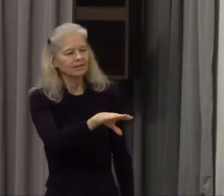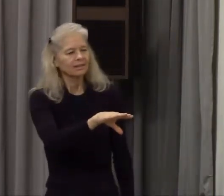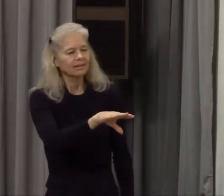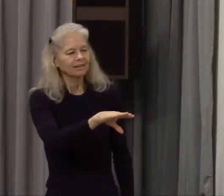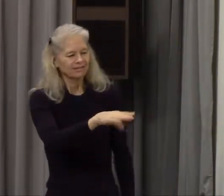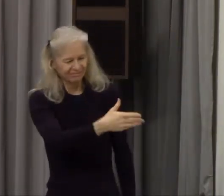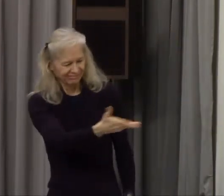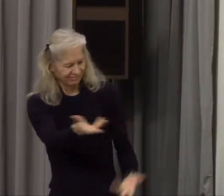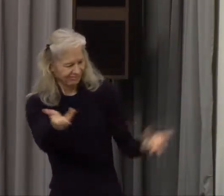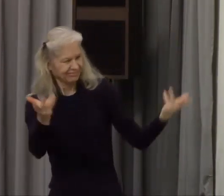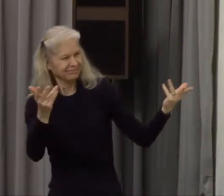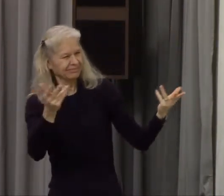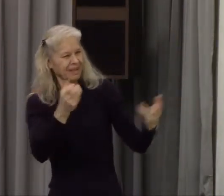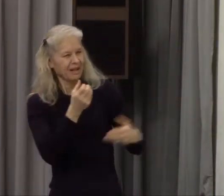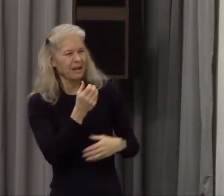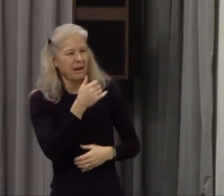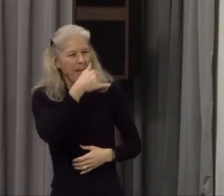accept those as the final payment for sin.